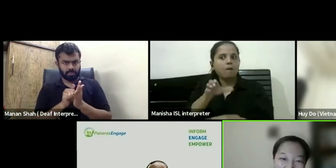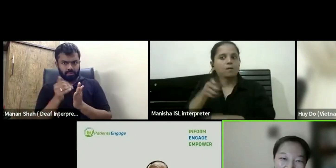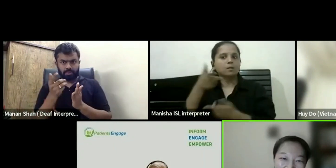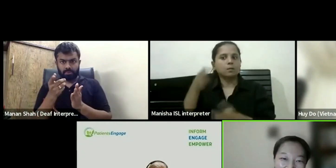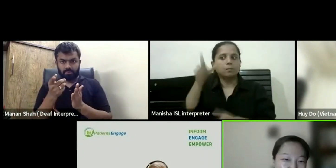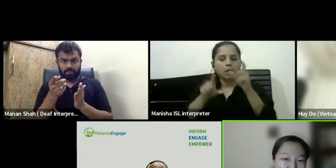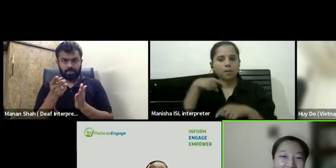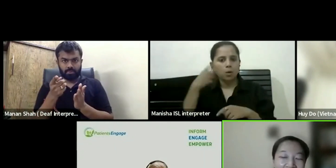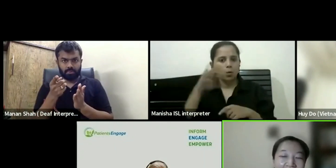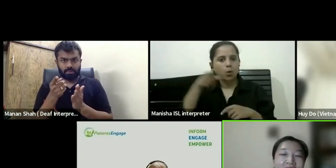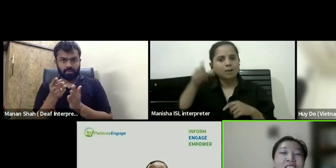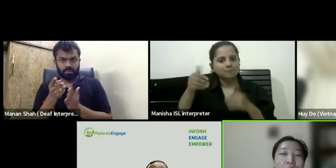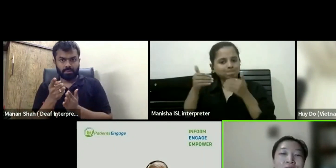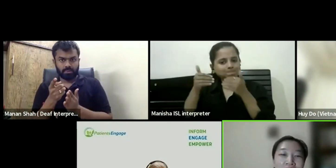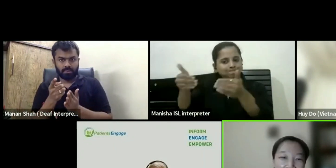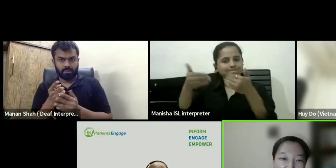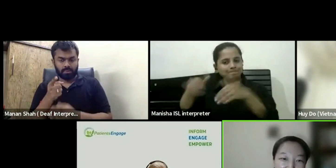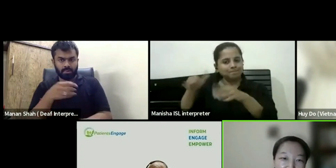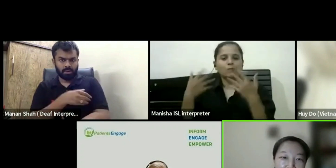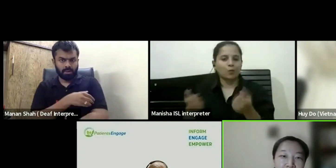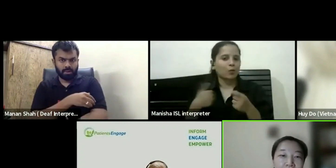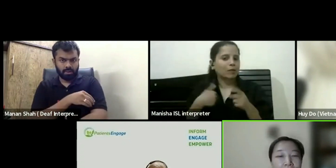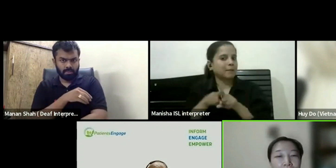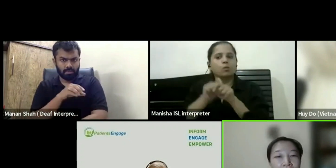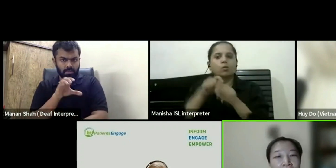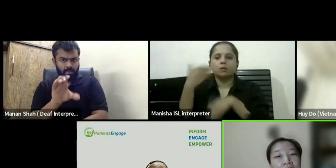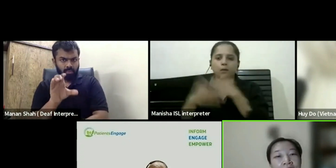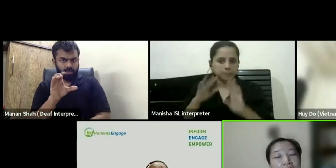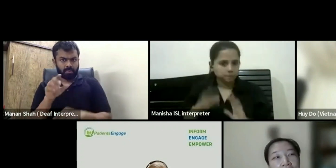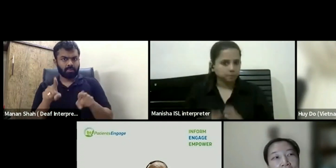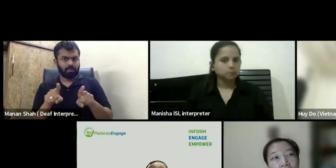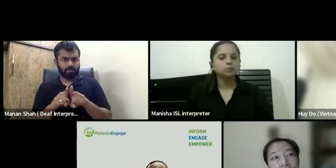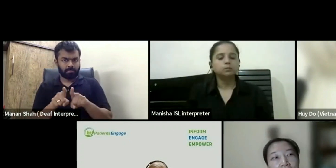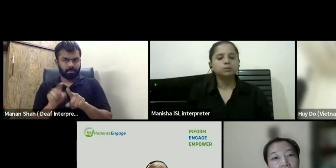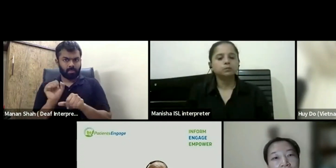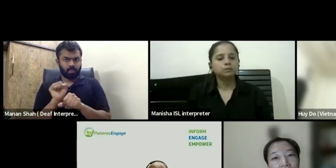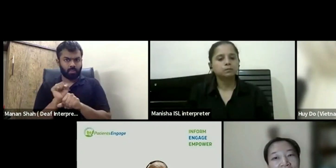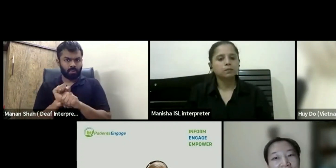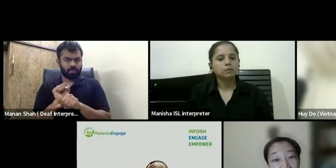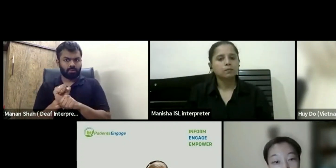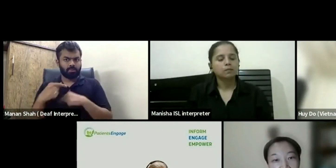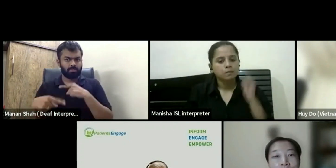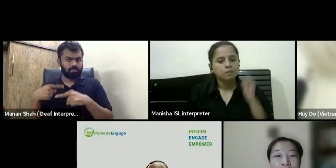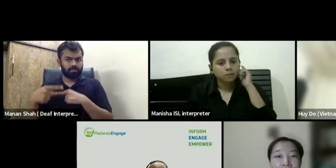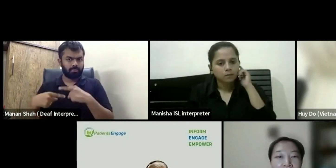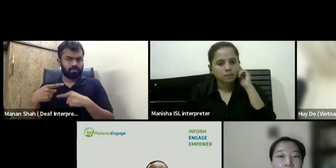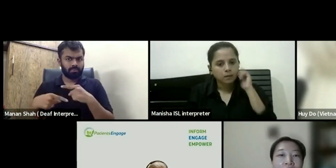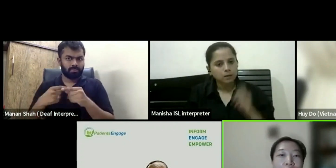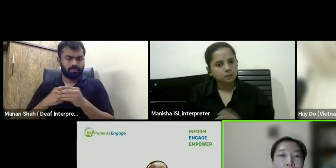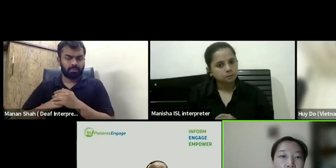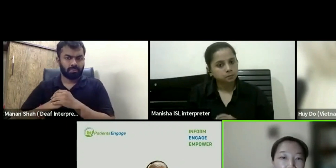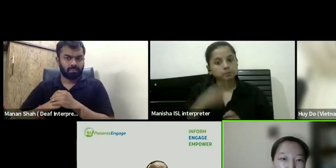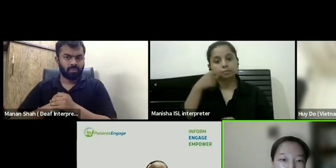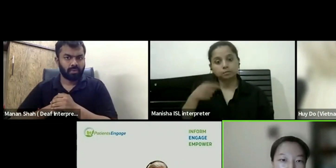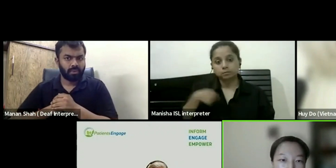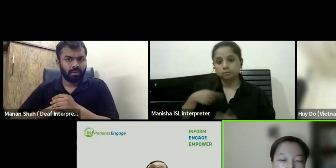go ahead. Anyway, do the distance. Thanks, And Judy. in our center, we